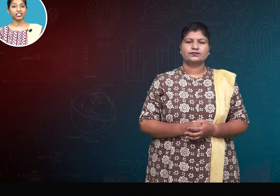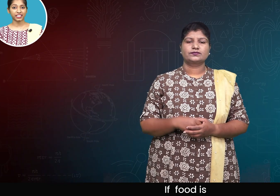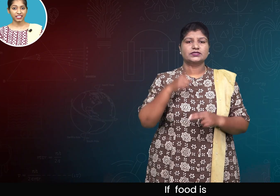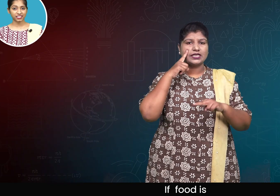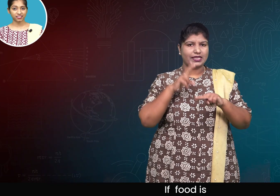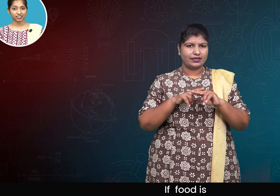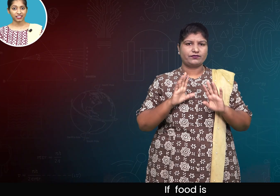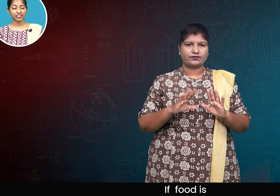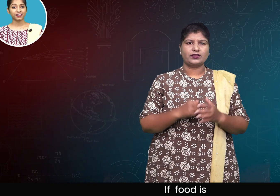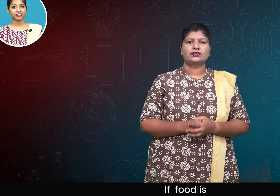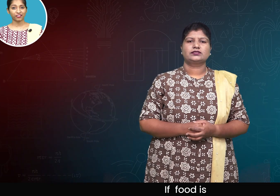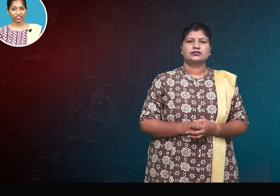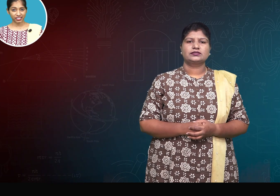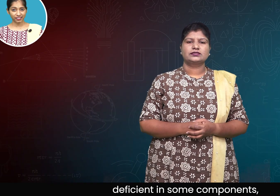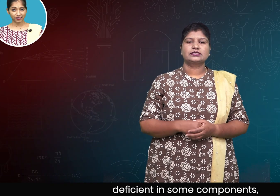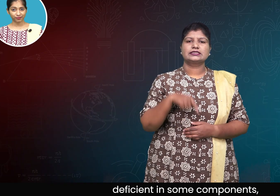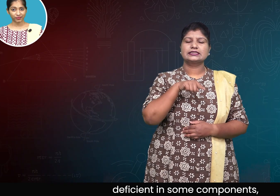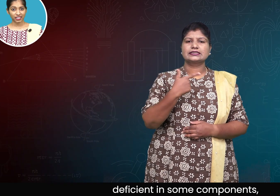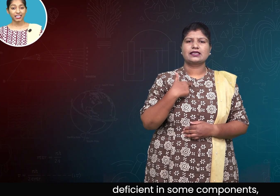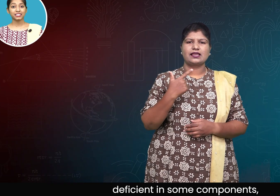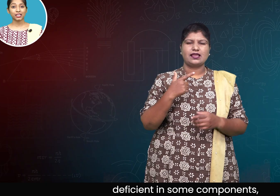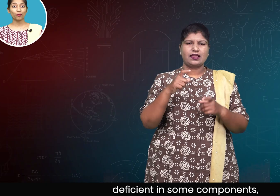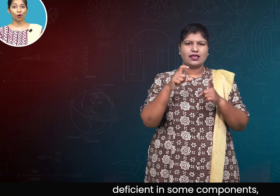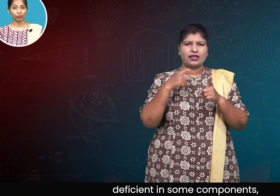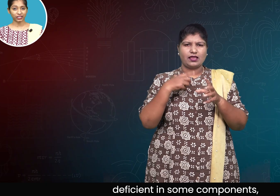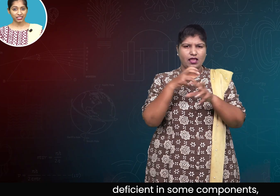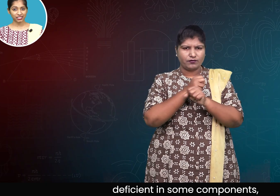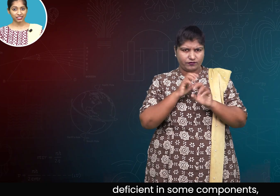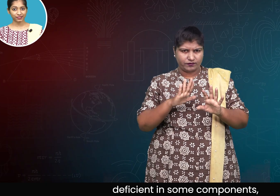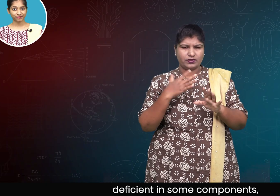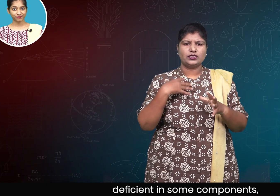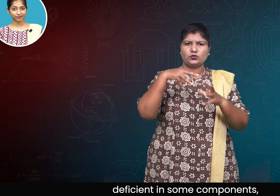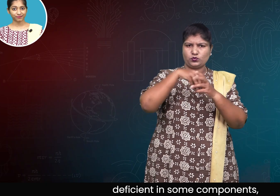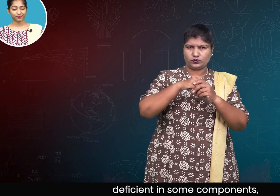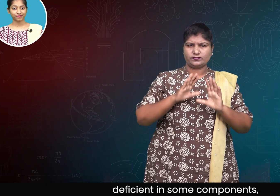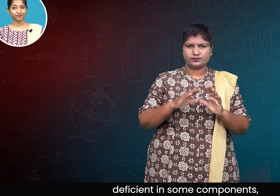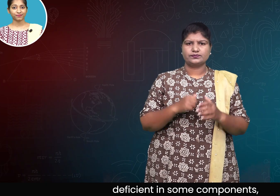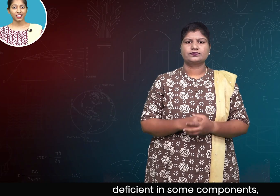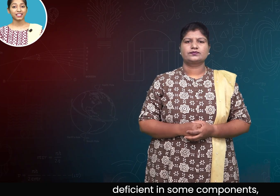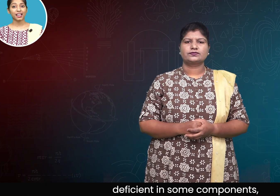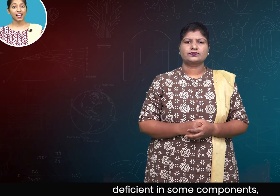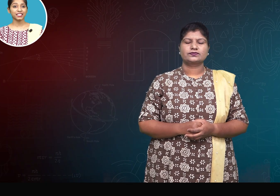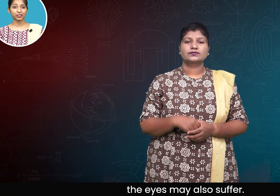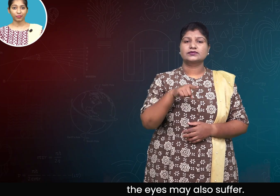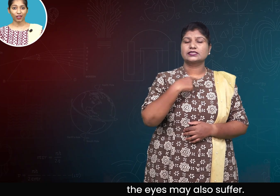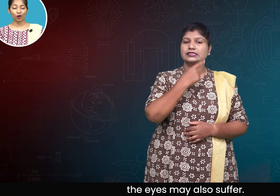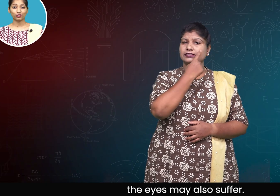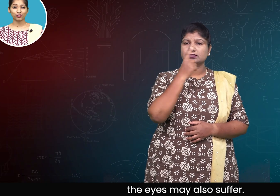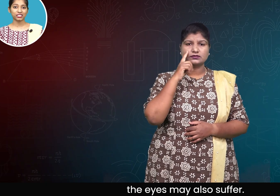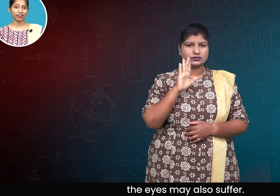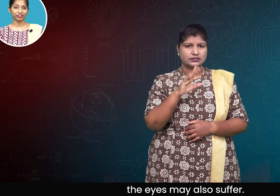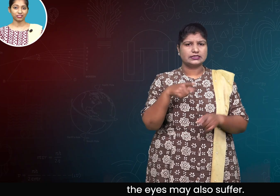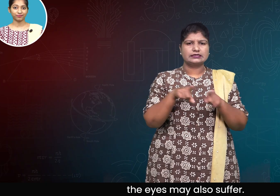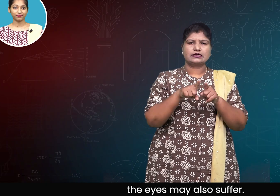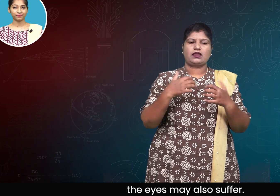If food is deficient in some components, the eyes may